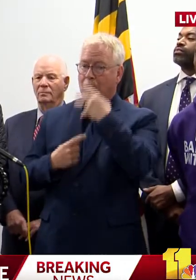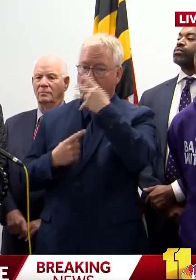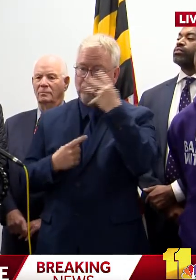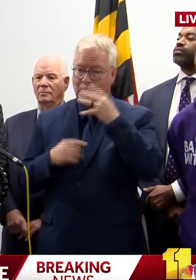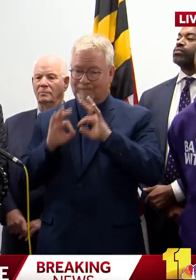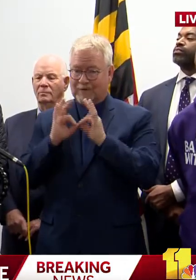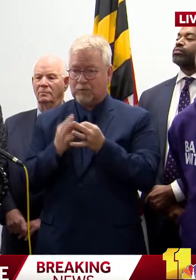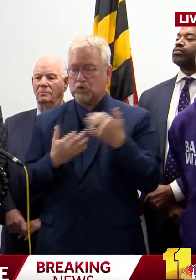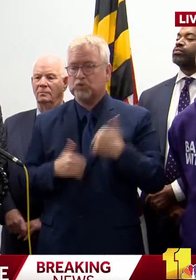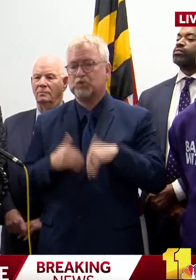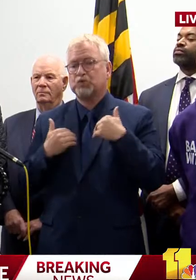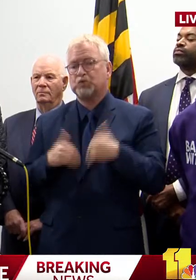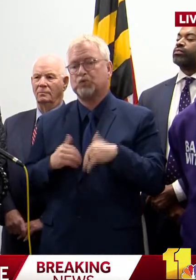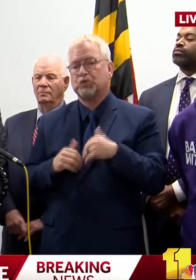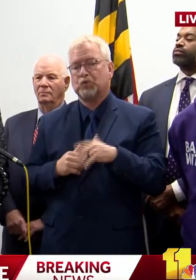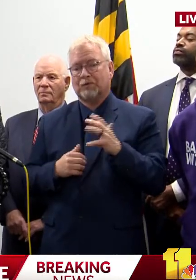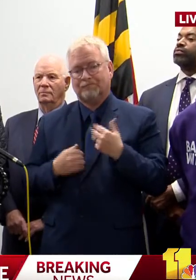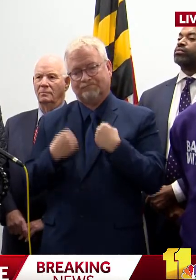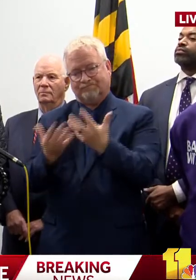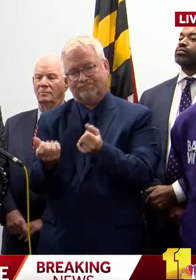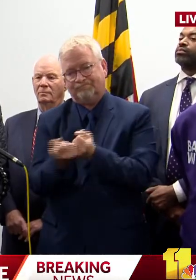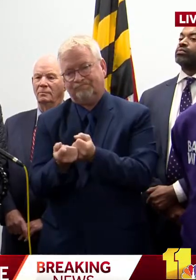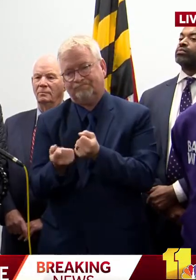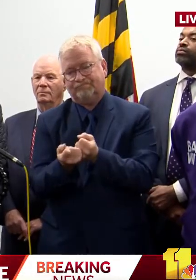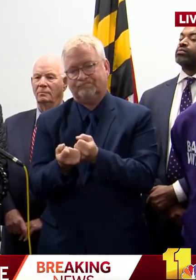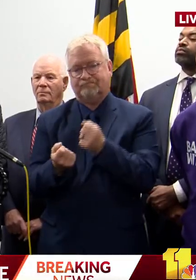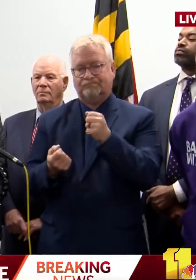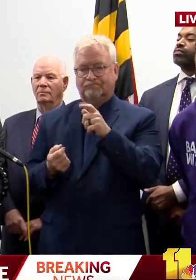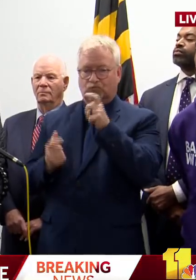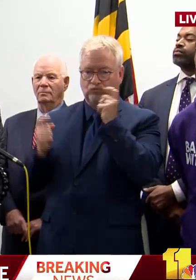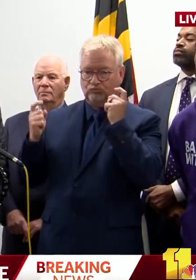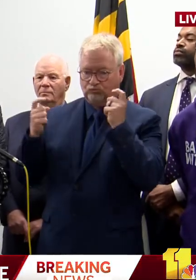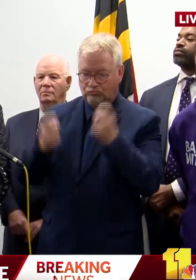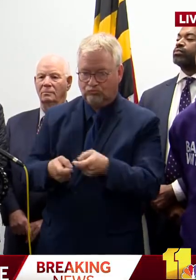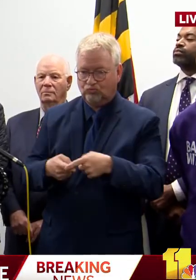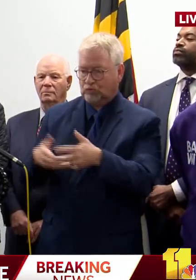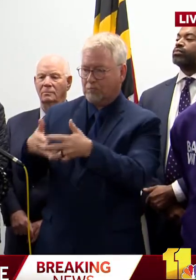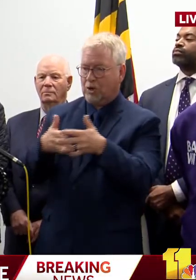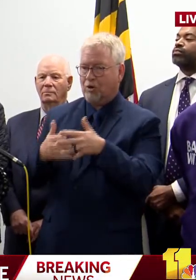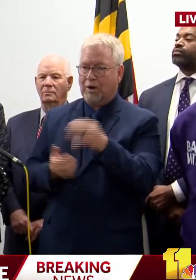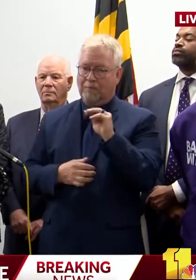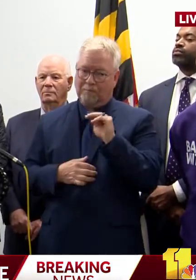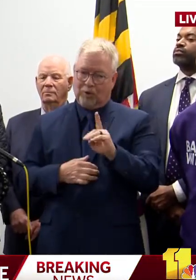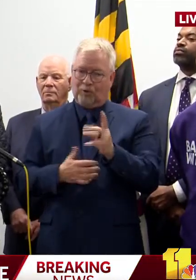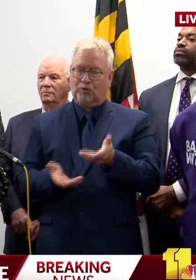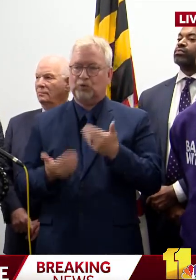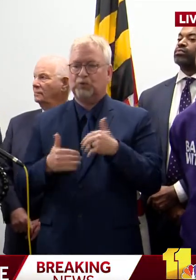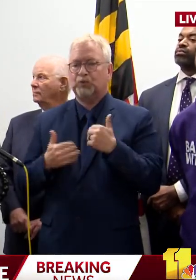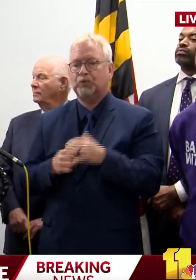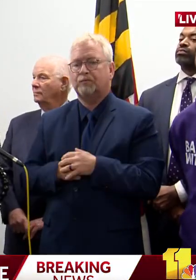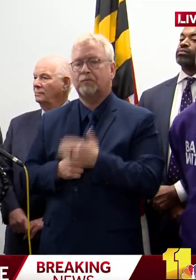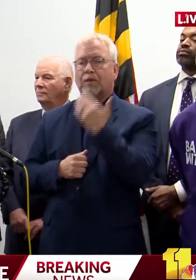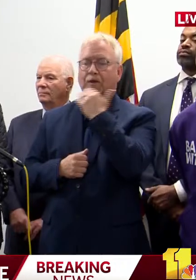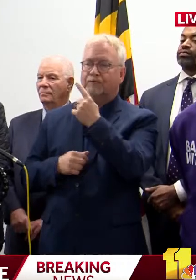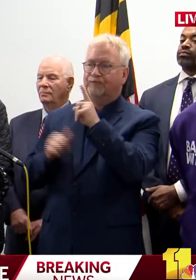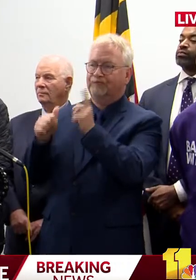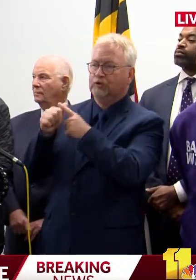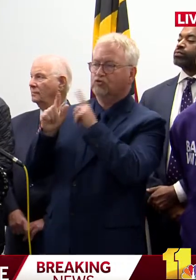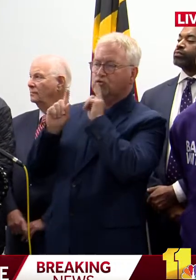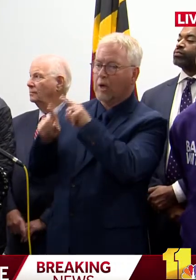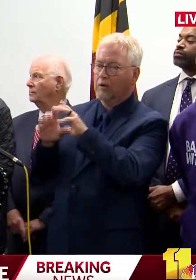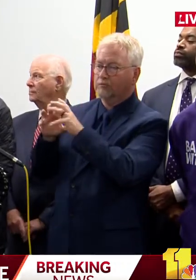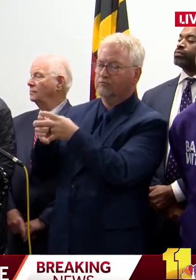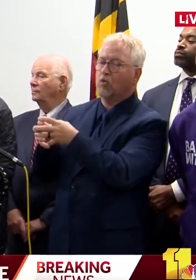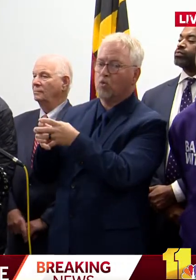our community and around the country. And I also want to thank the first responders for, first of all,